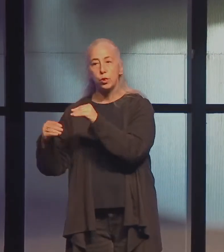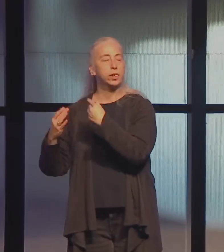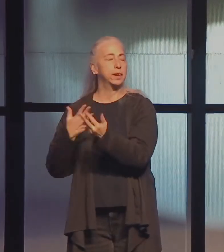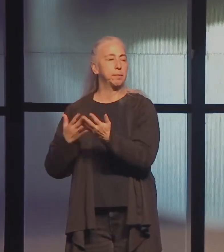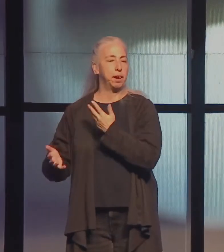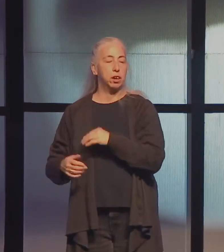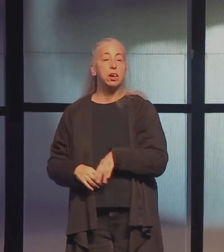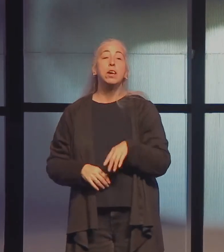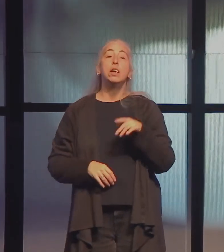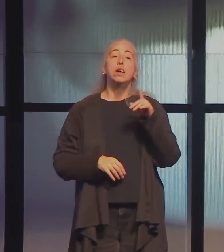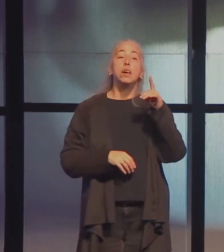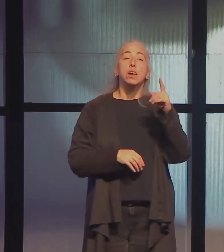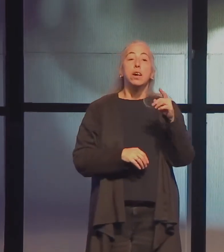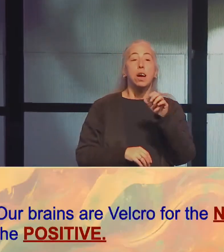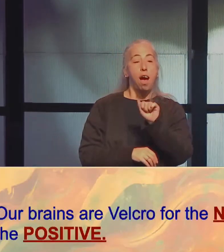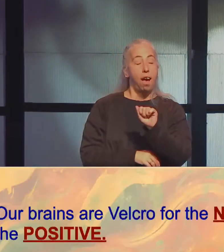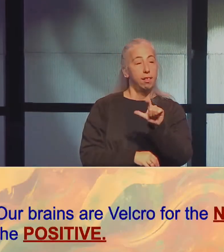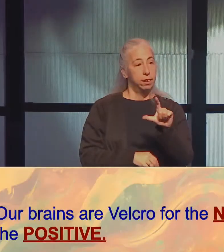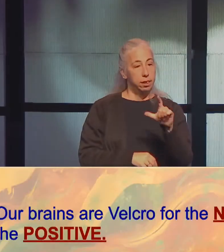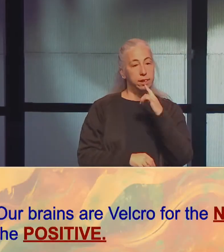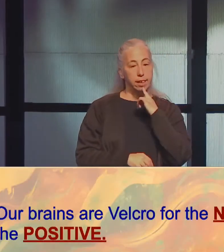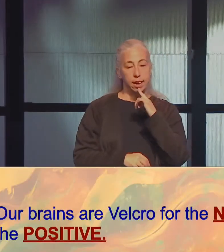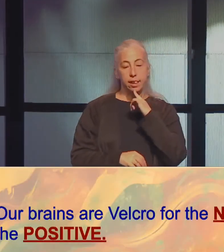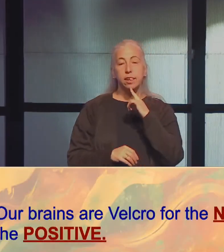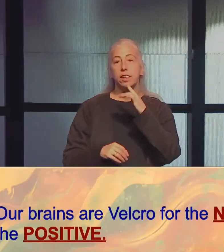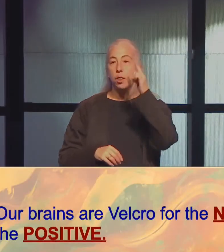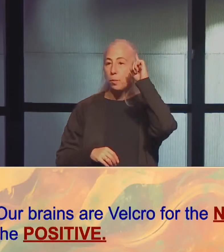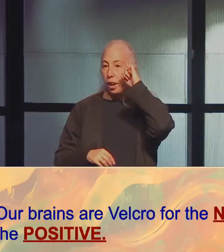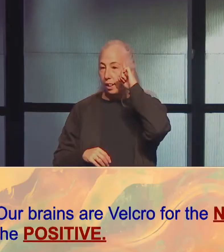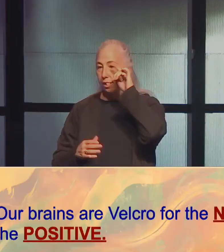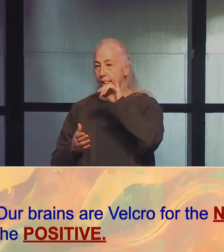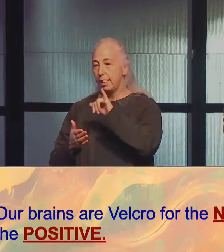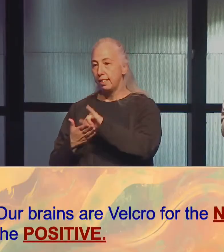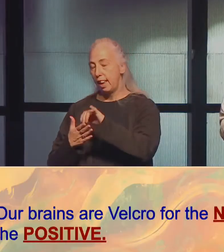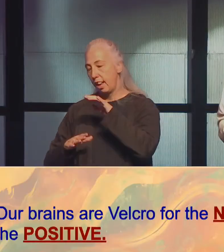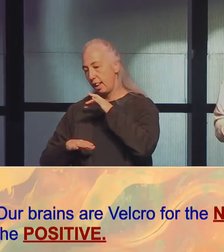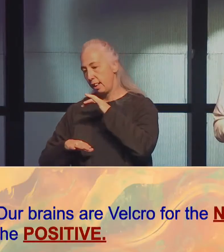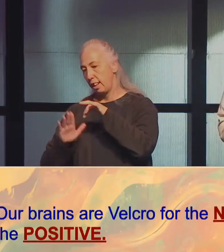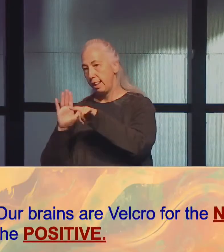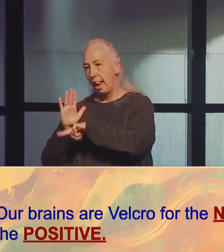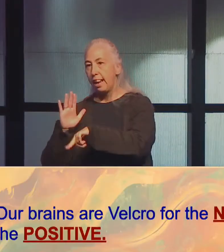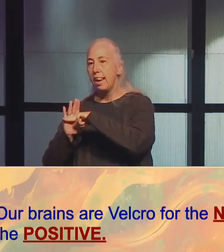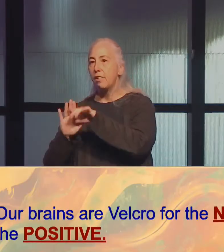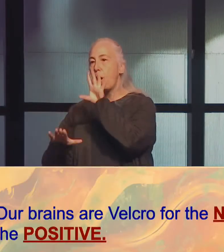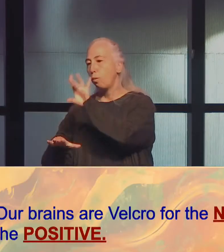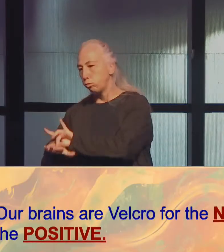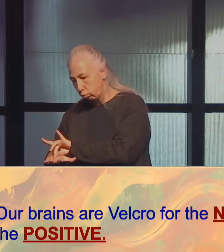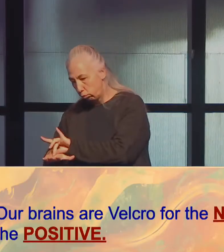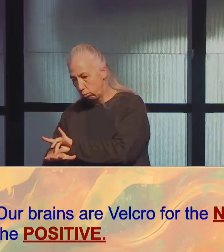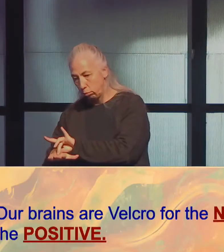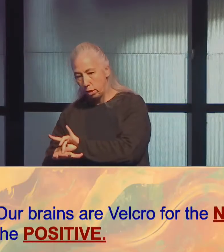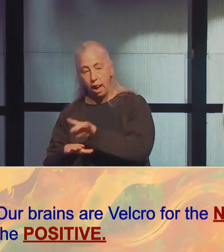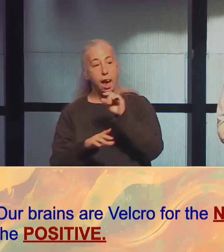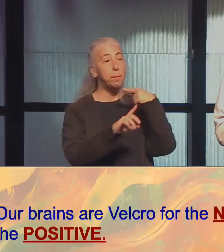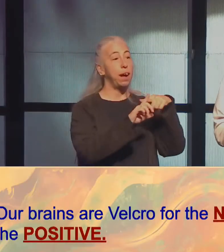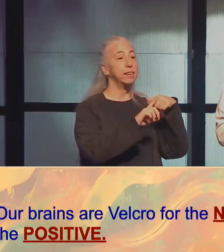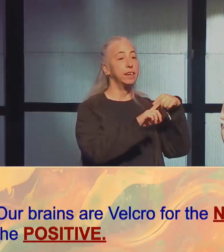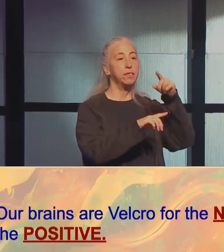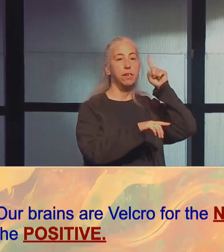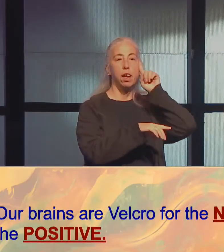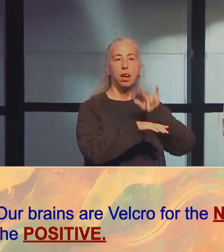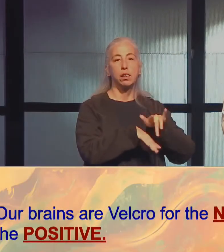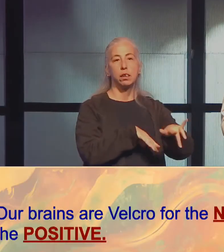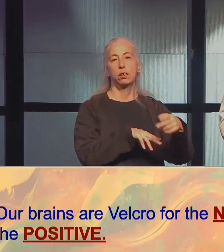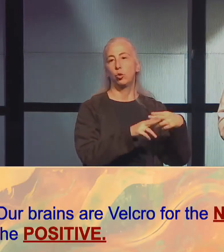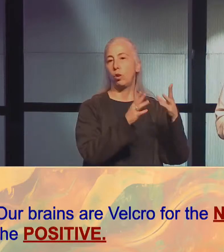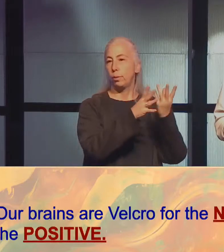like Velcro for the negative and Teflon for the positive. So when the negative thing comes